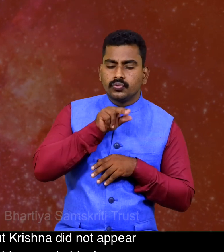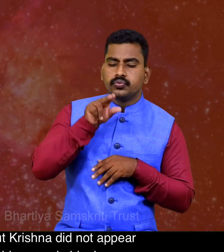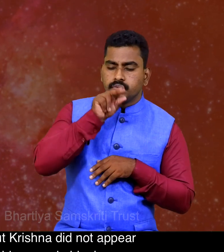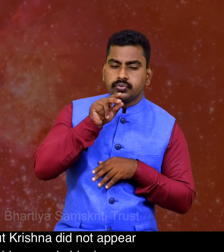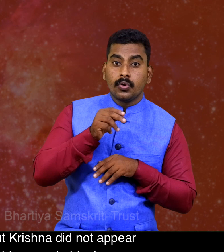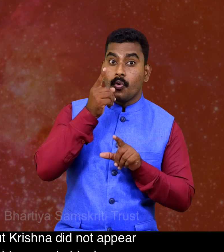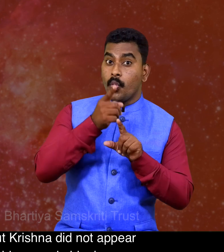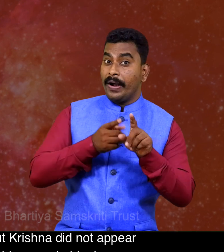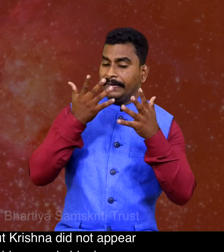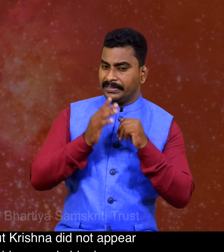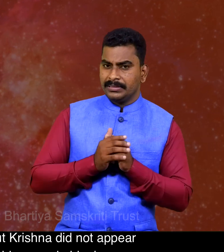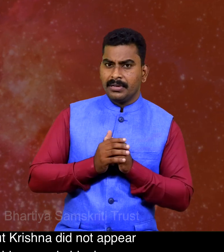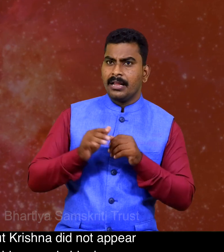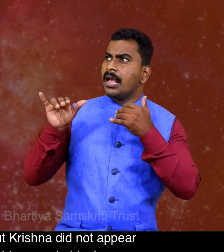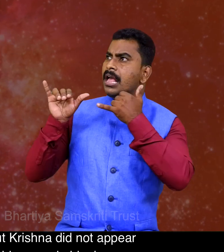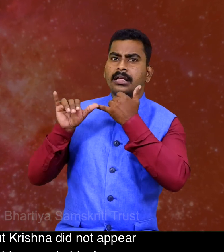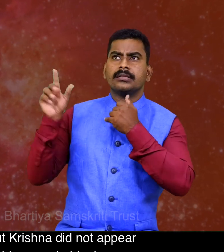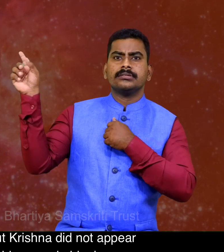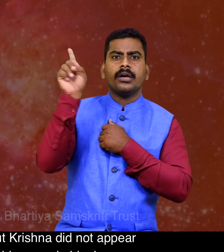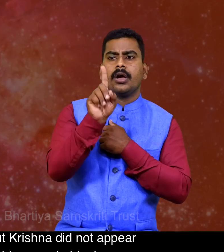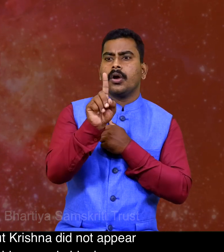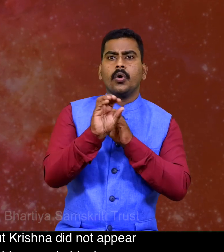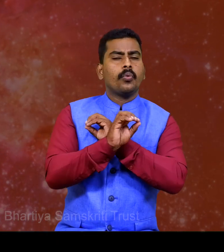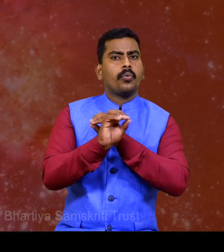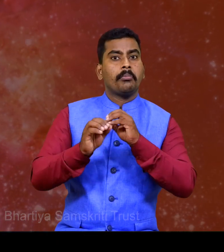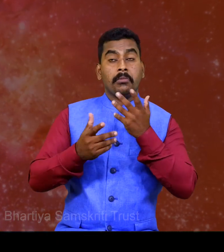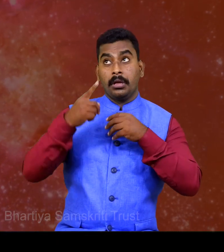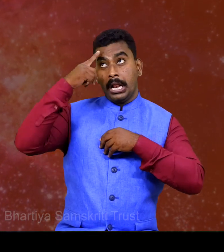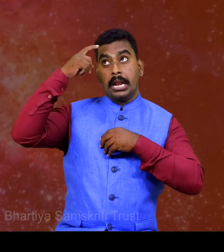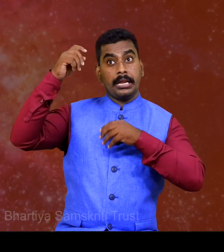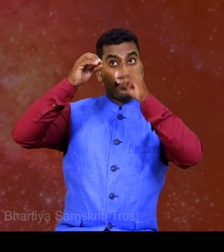but Krishna did not appear to him even in his dreams.